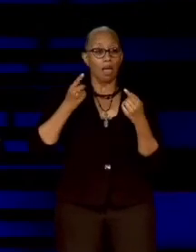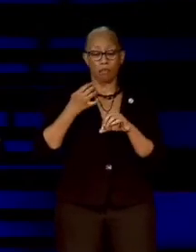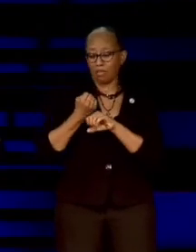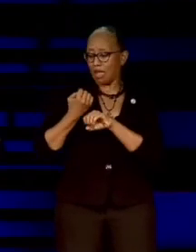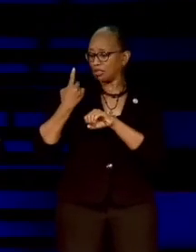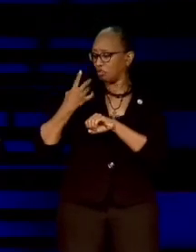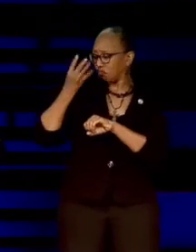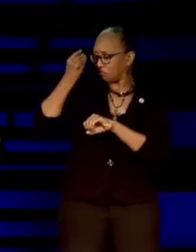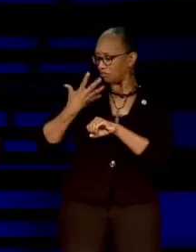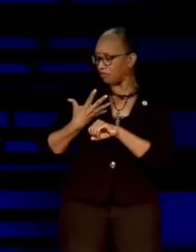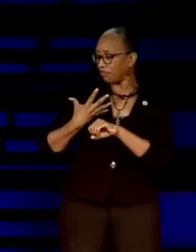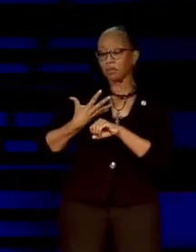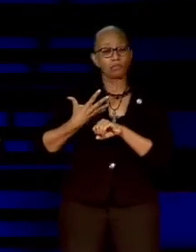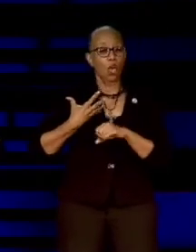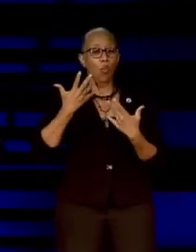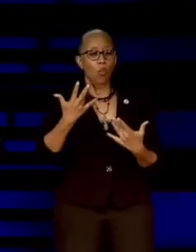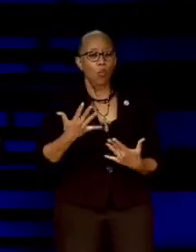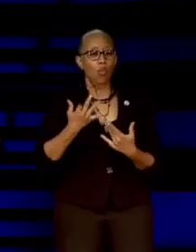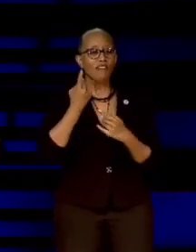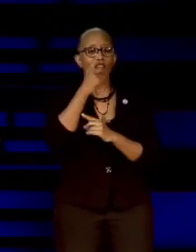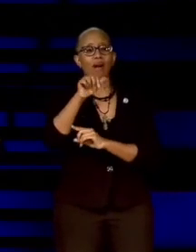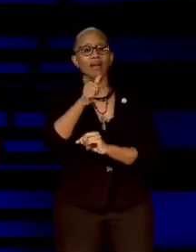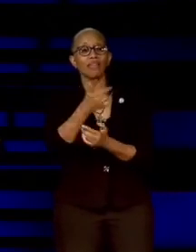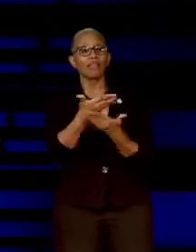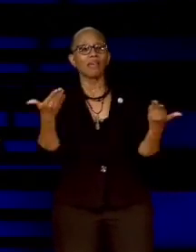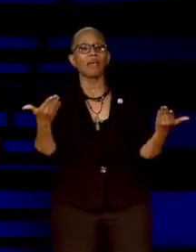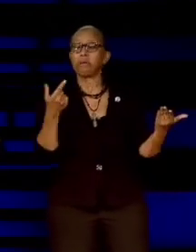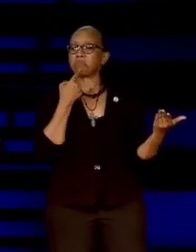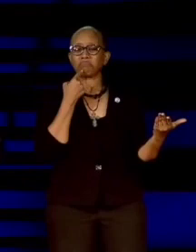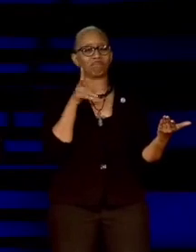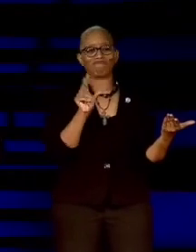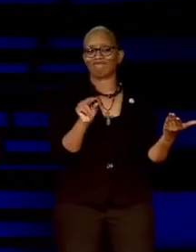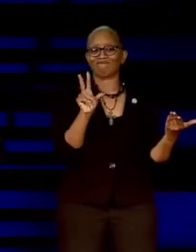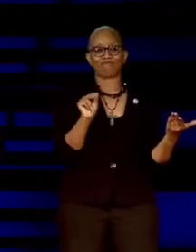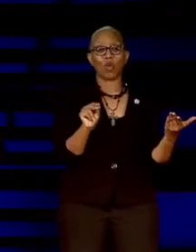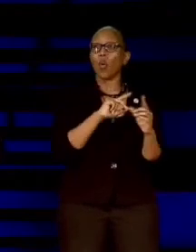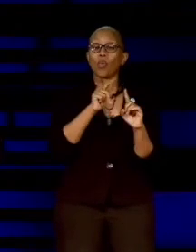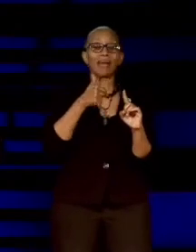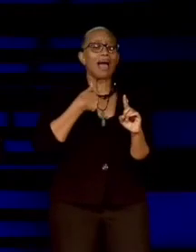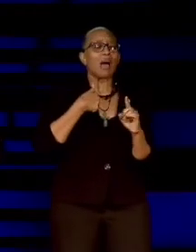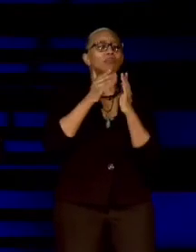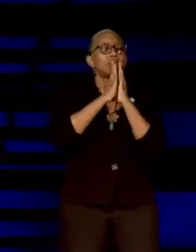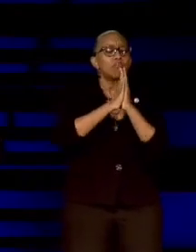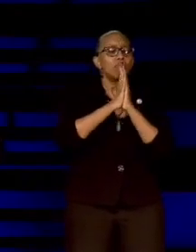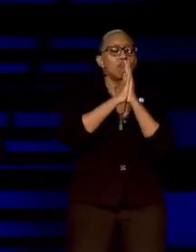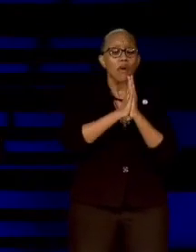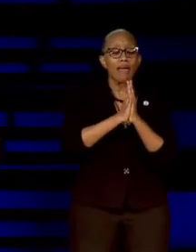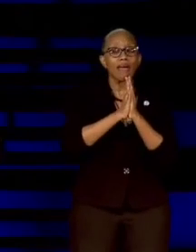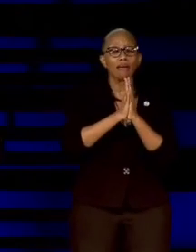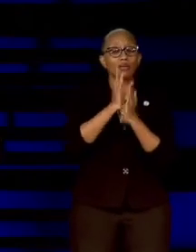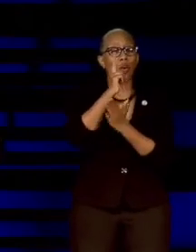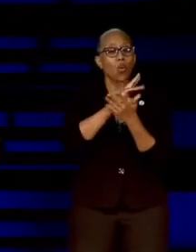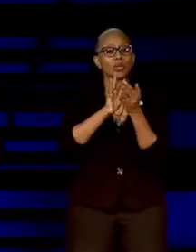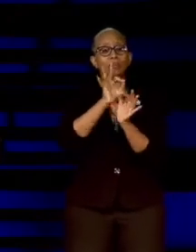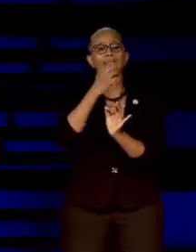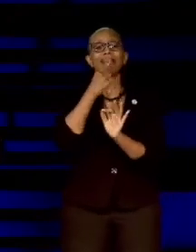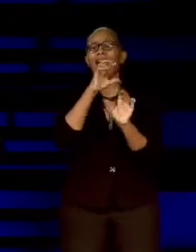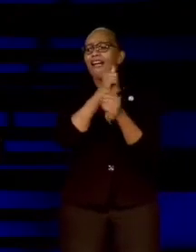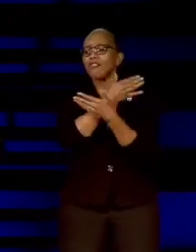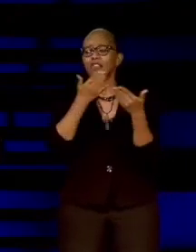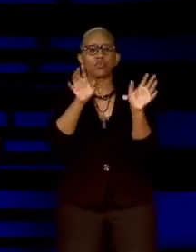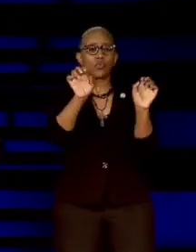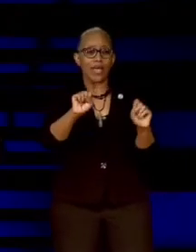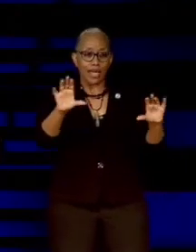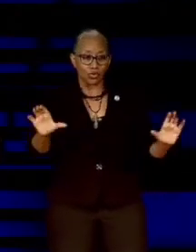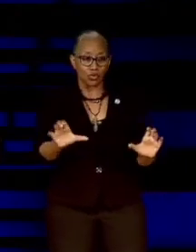said, don't wait for anything else. He said, when I was in prayer about this, the Holy Ghost said, do all you can